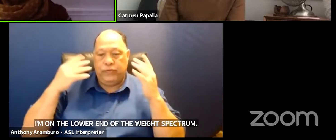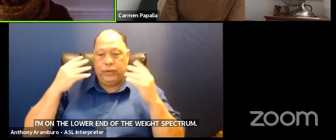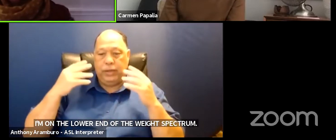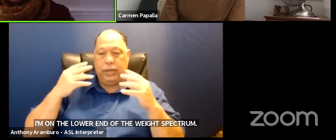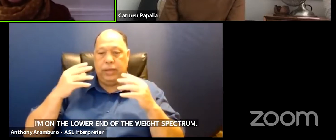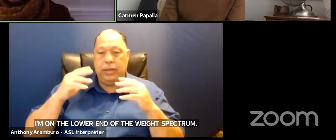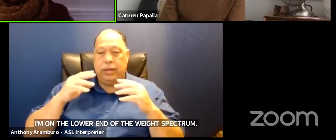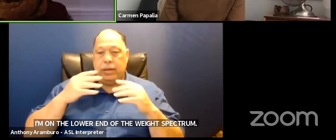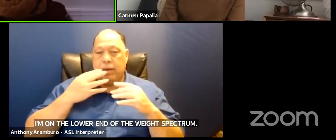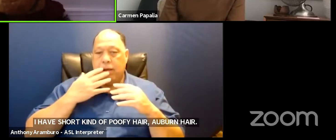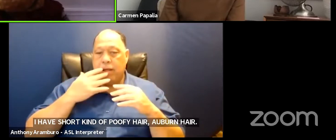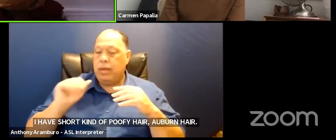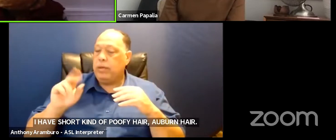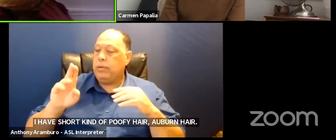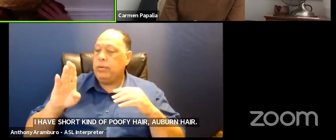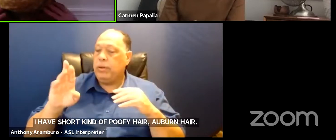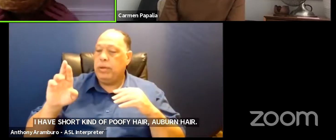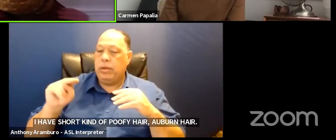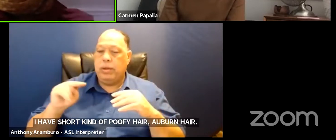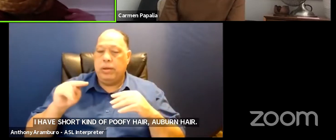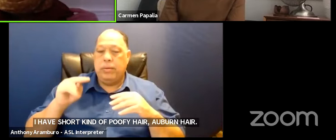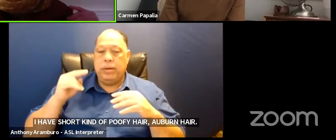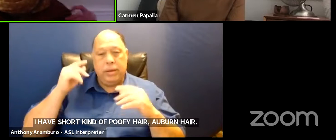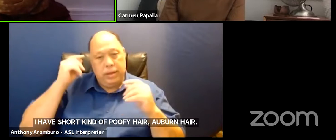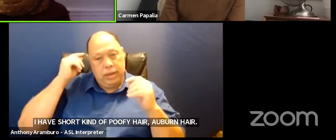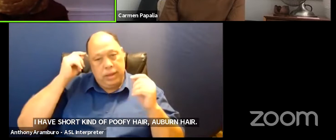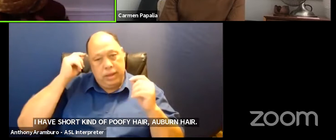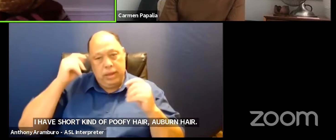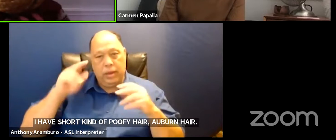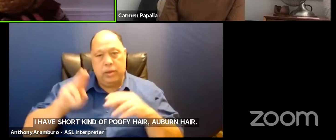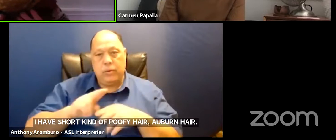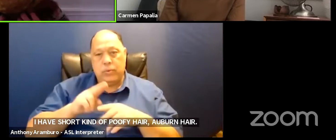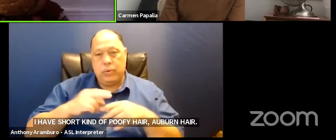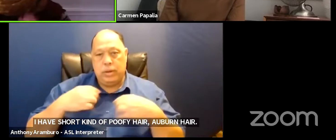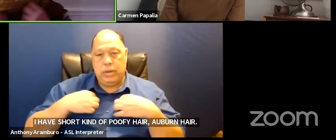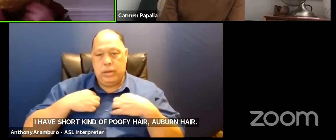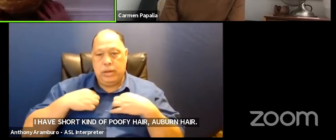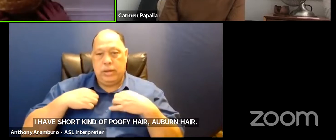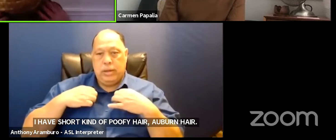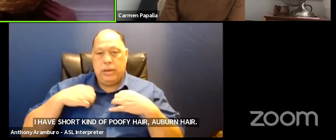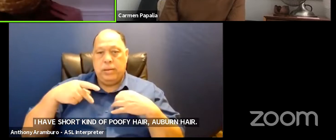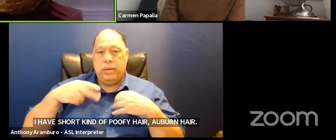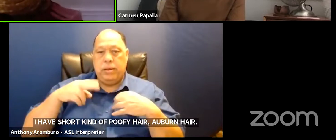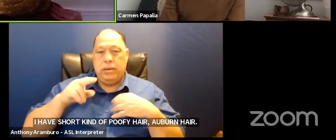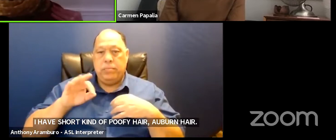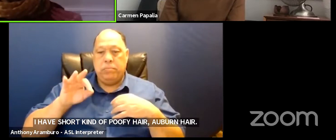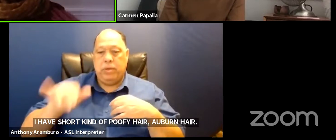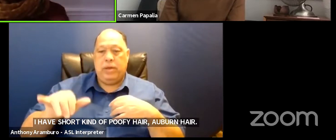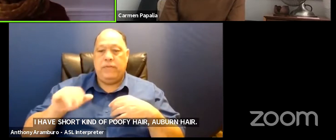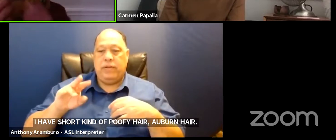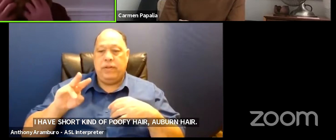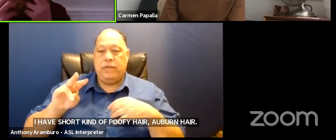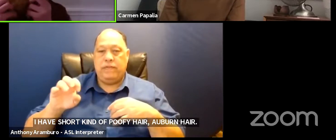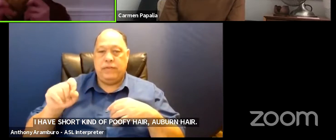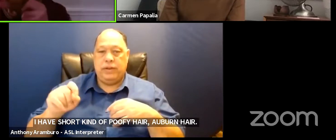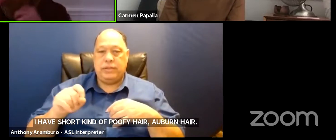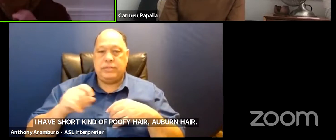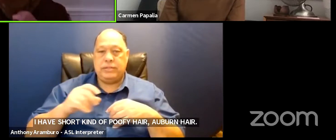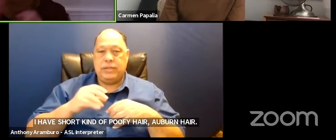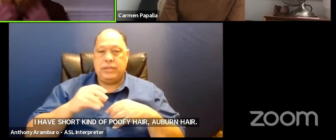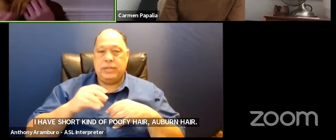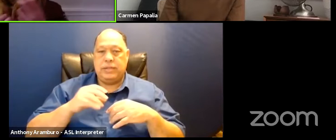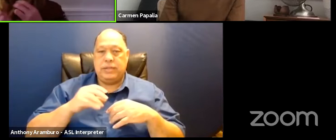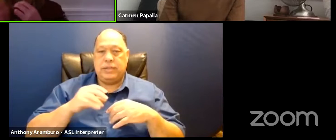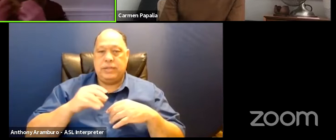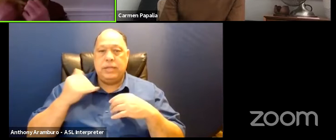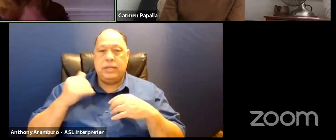hair. And I'm wearing a corduroy puffy vest, burgundy puffy vest, and a